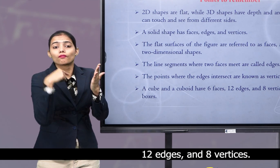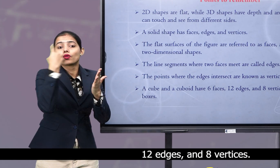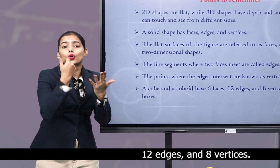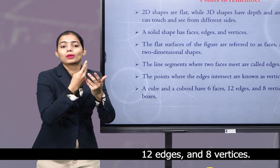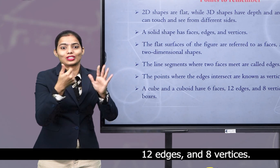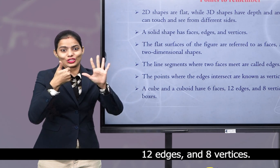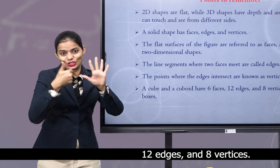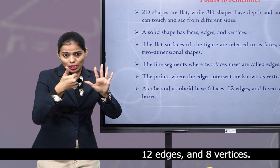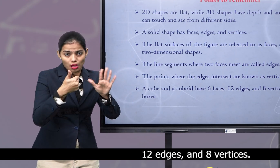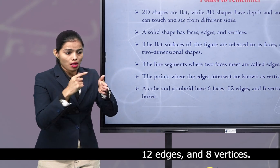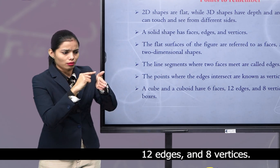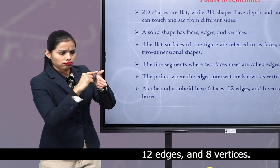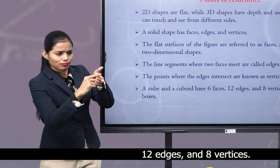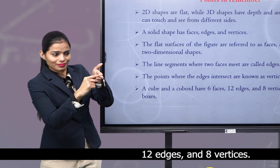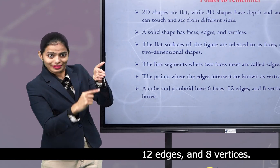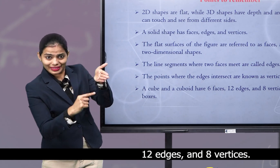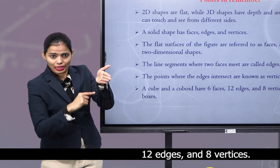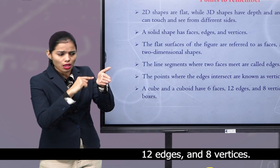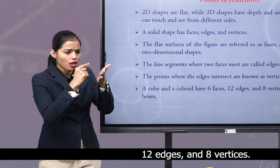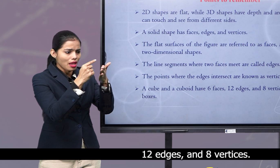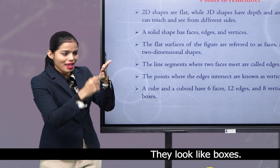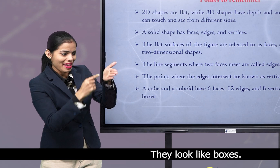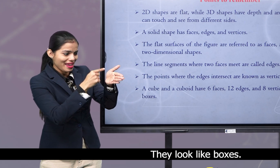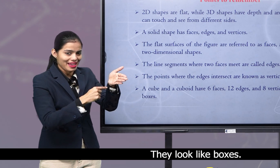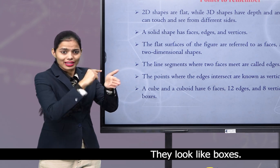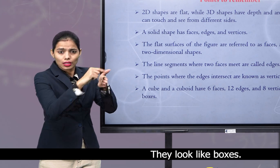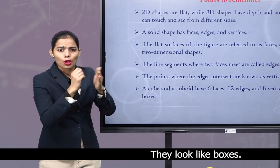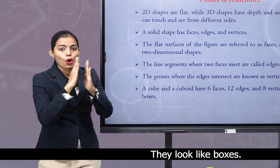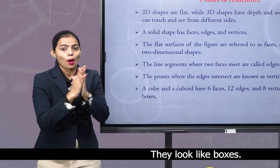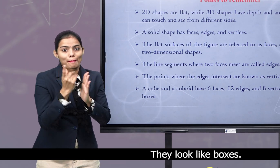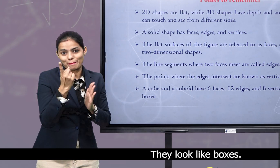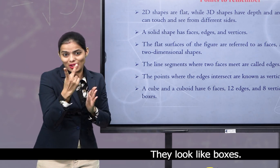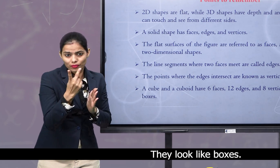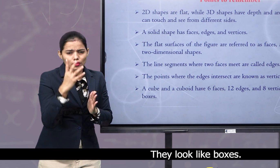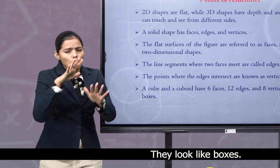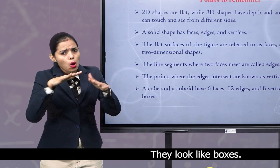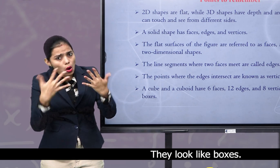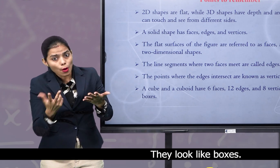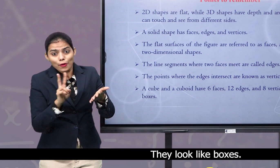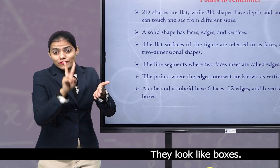12 edges, and 8 vertices. They look like boxes.